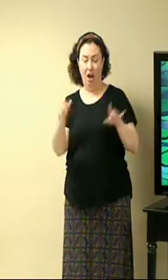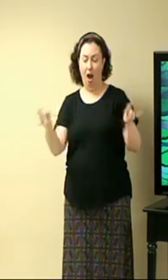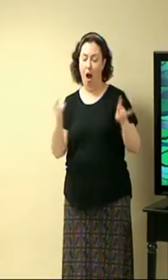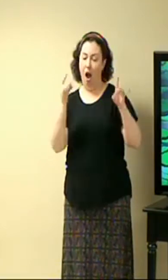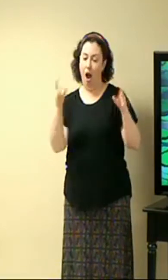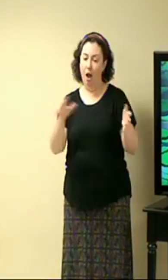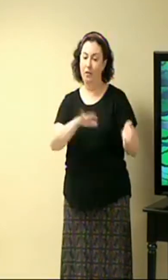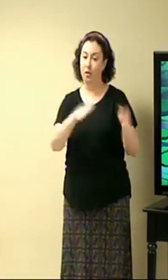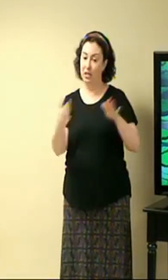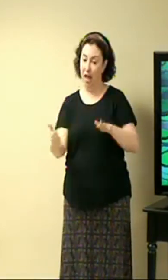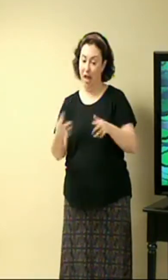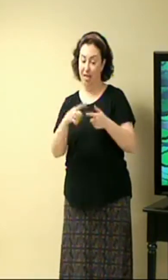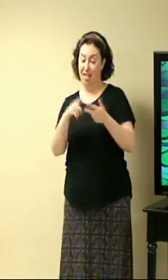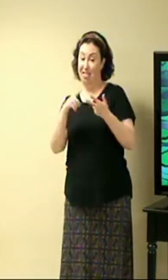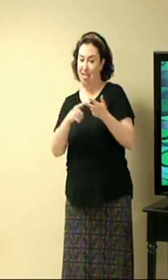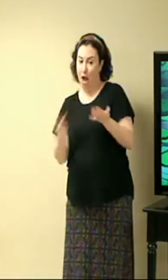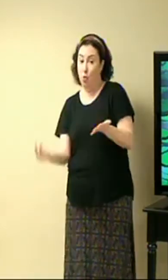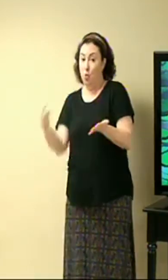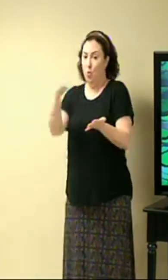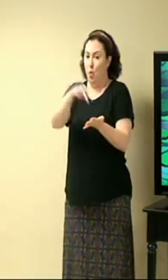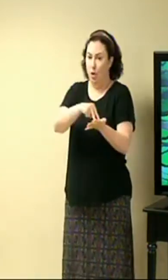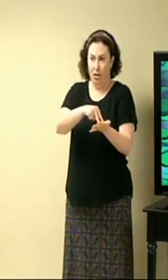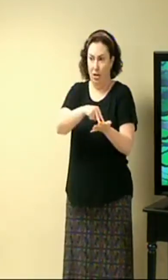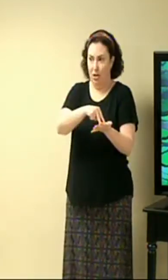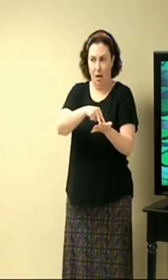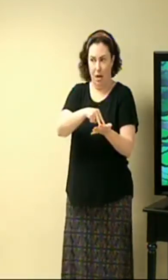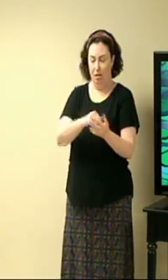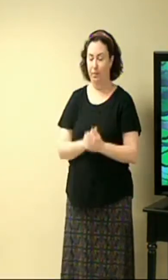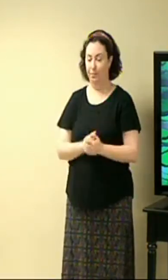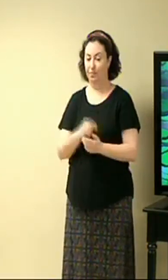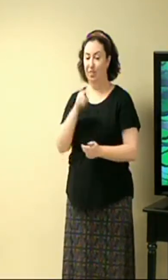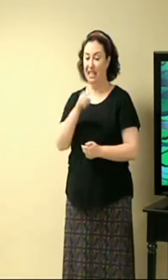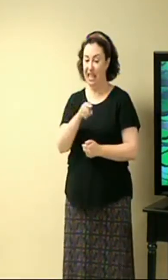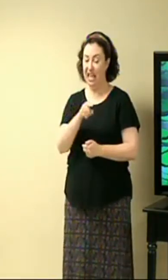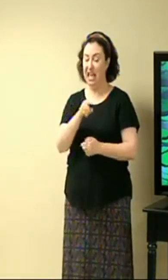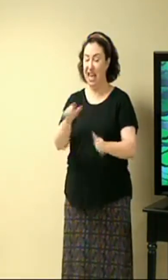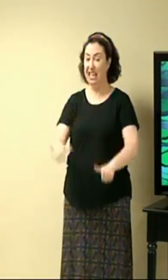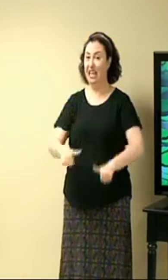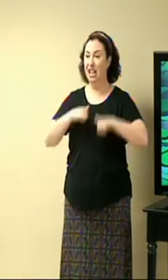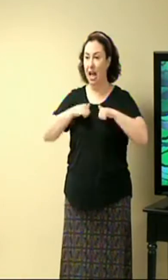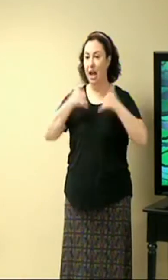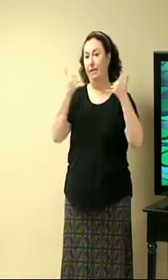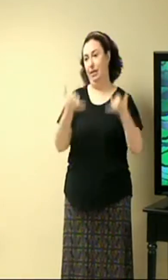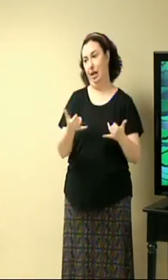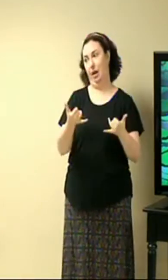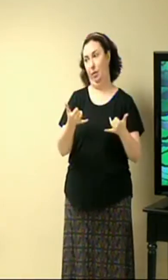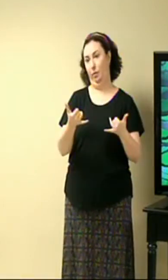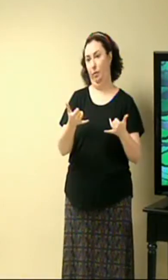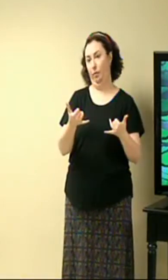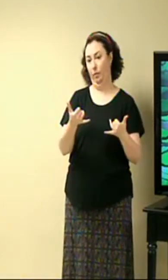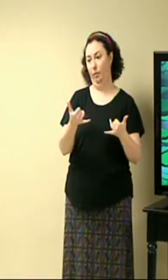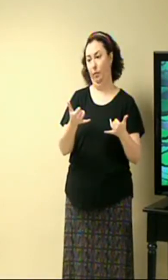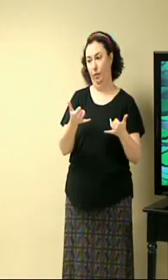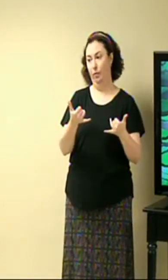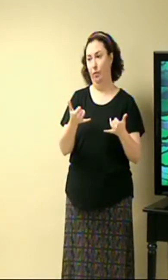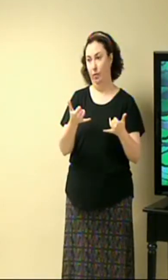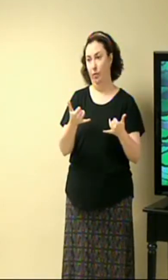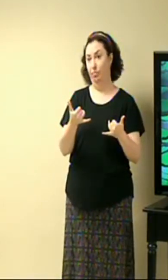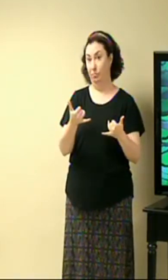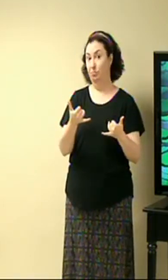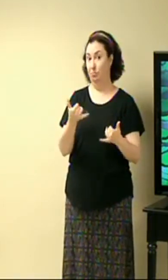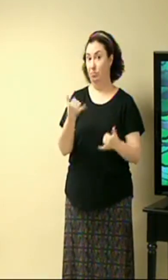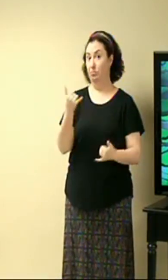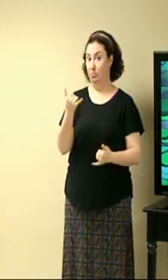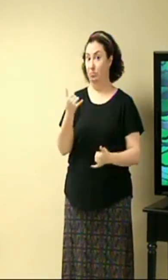Unlike all other religious leaders with truth claims, Jesus is alive. And friends, if that is true, and it